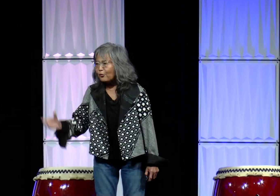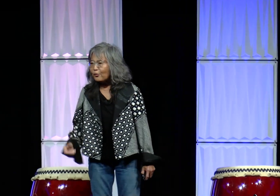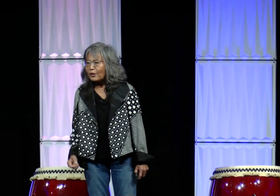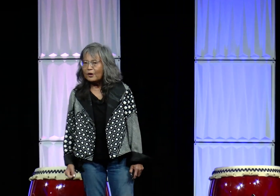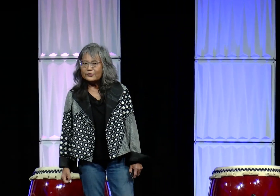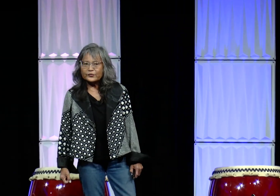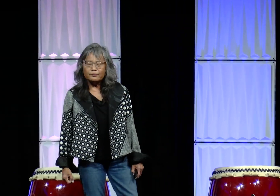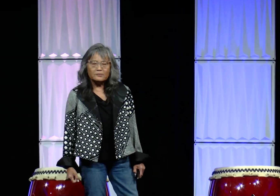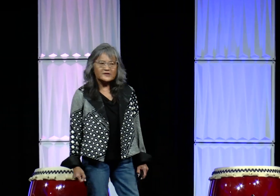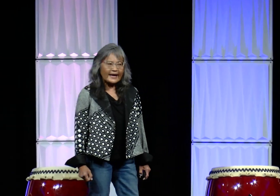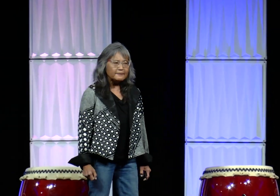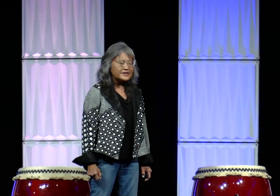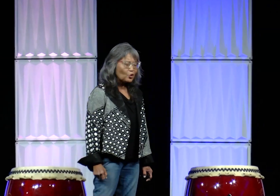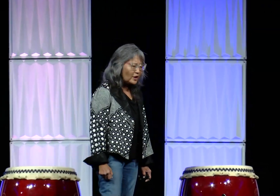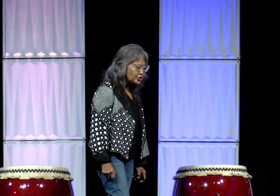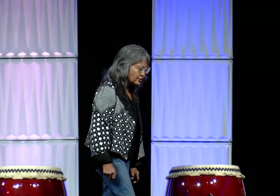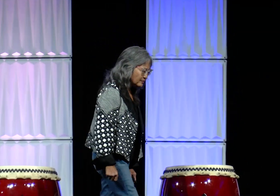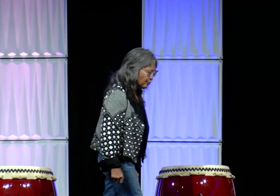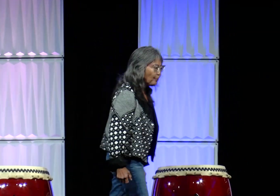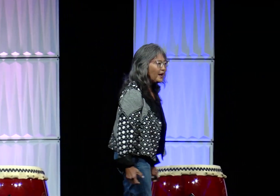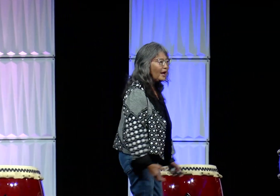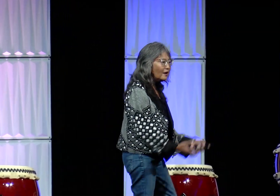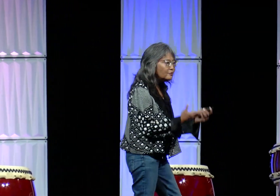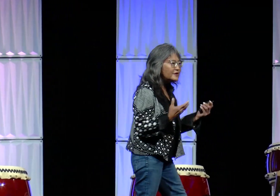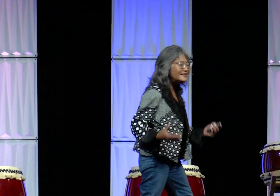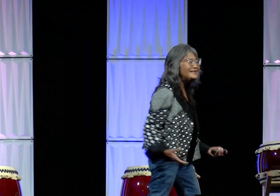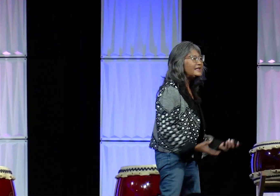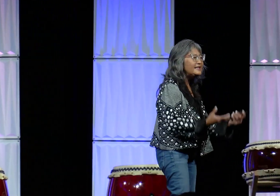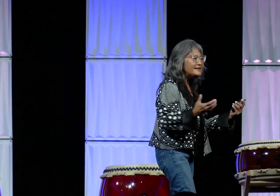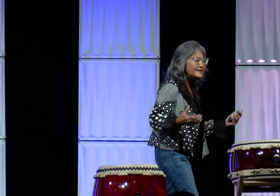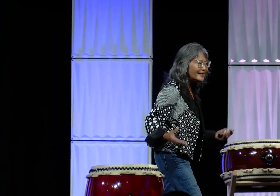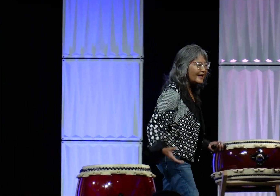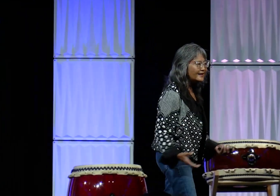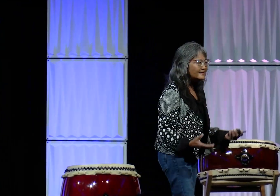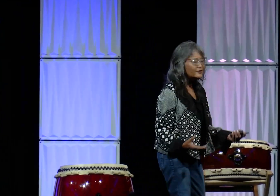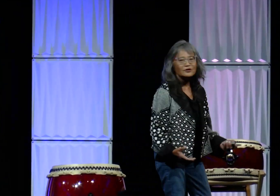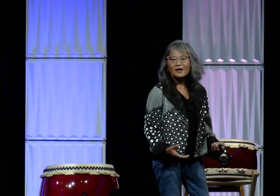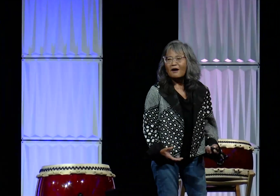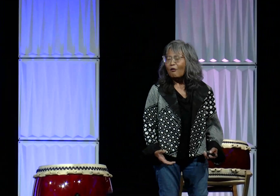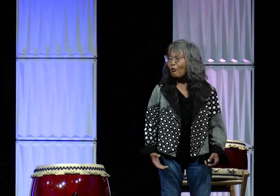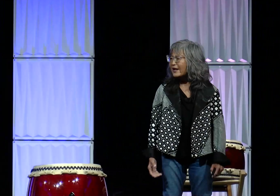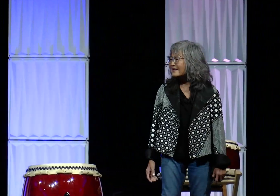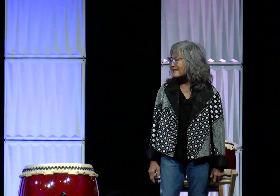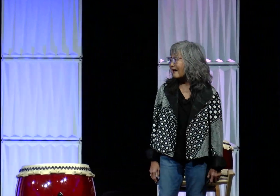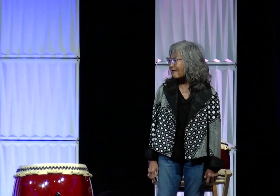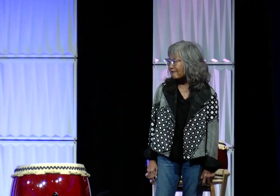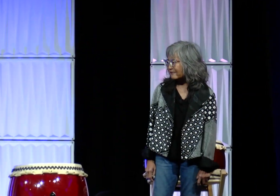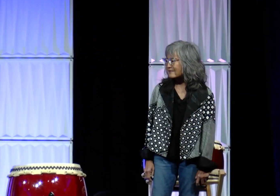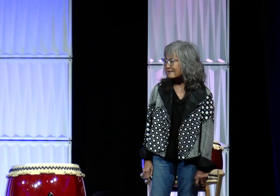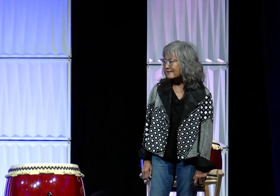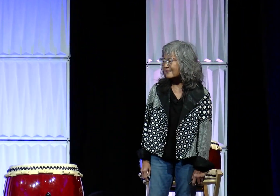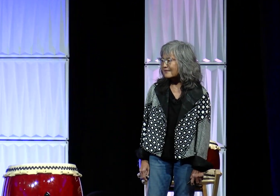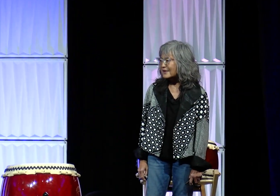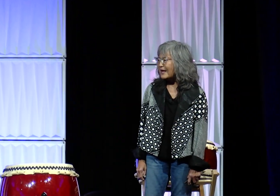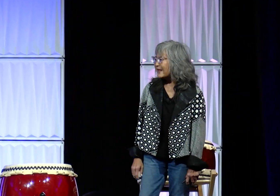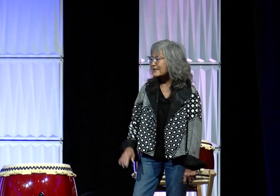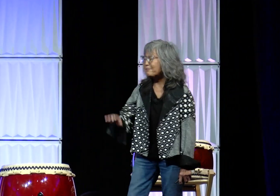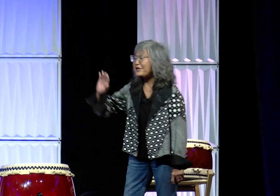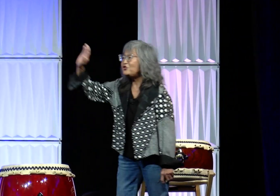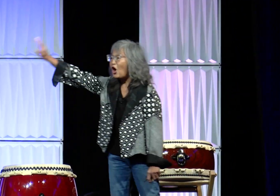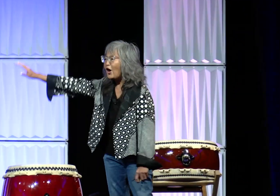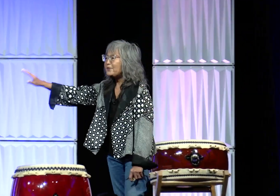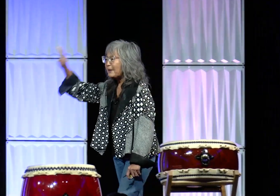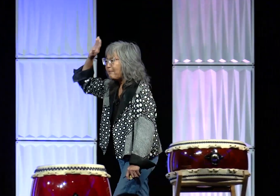So Sammy's question propelled this need to answer, what is love? That